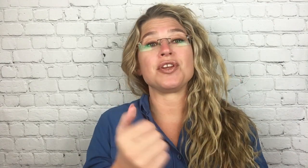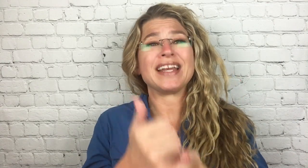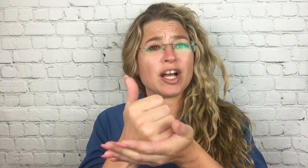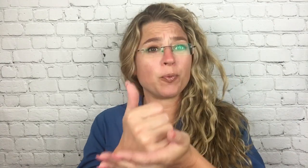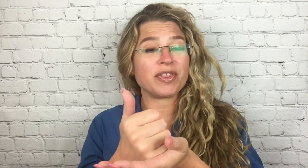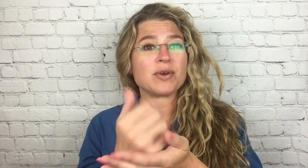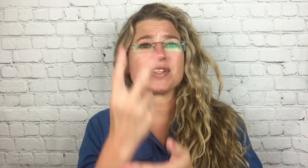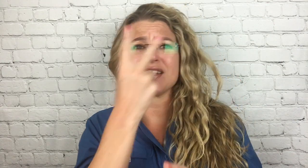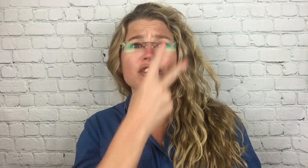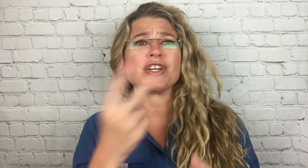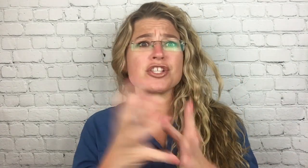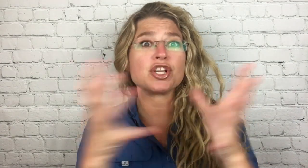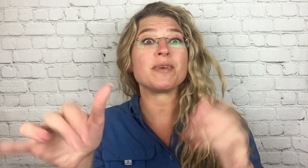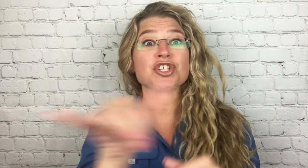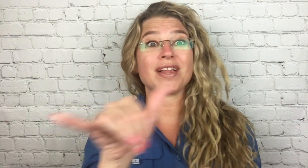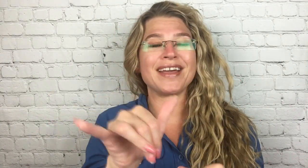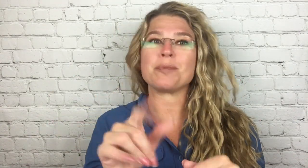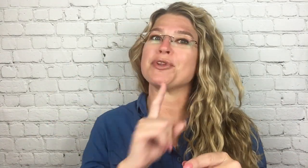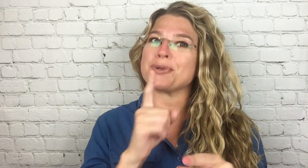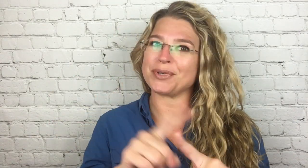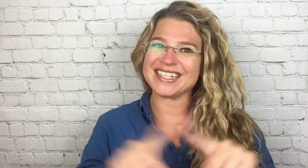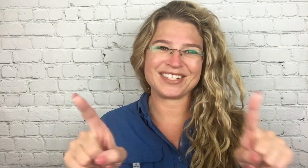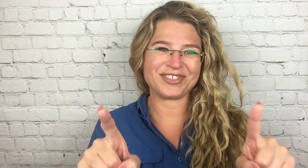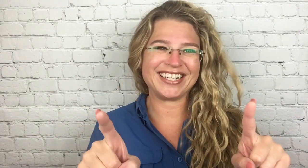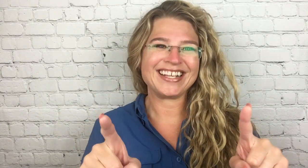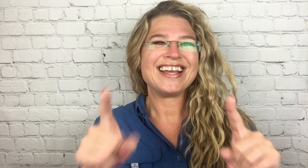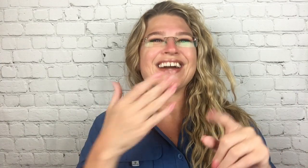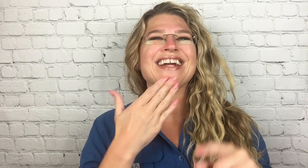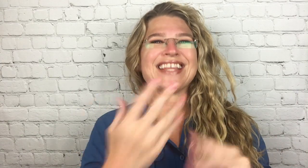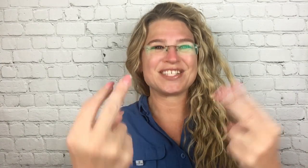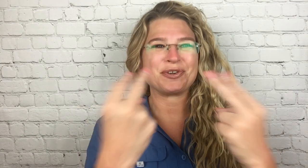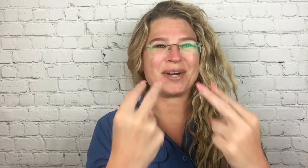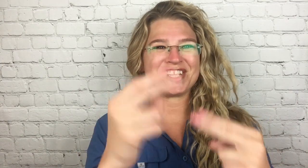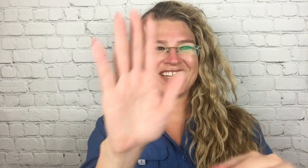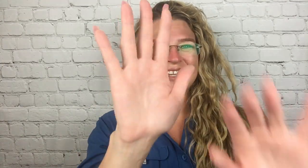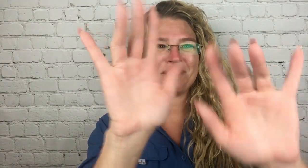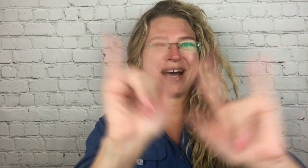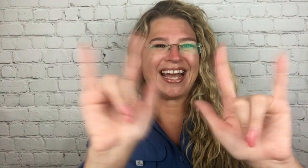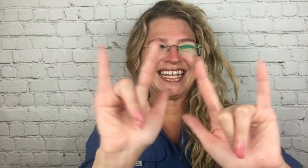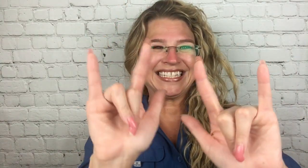need help with those because they look so much alike, but they're really different. All right, thanks for watching. Bye.